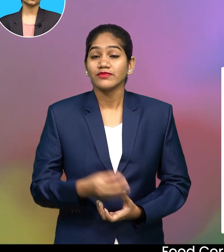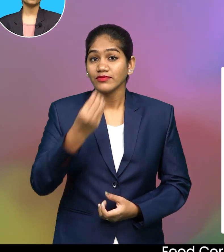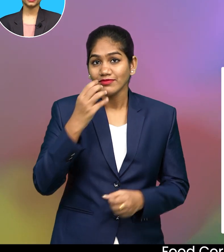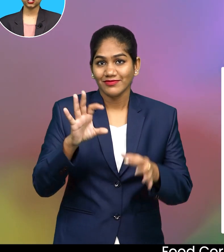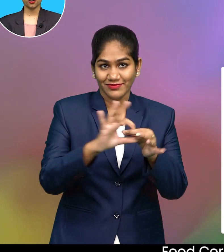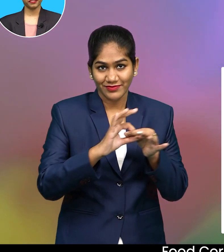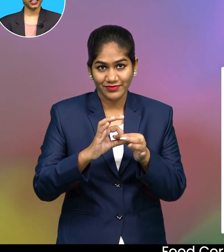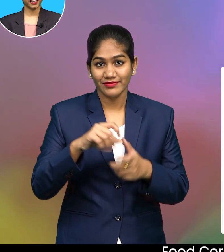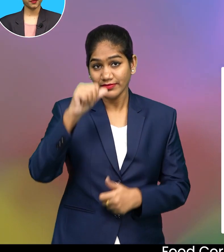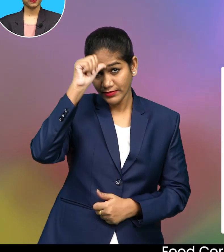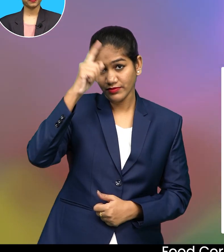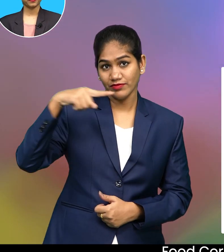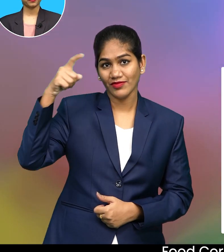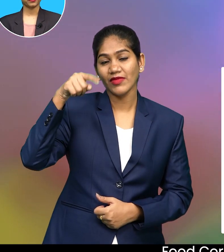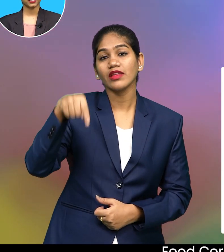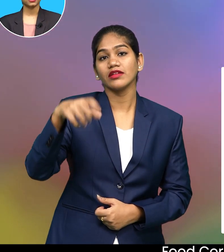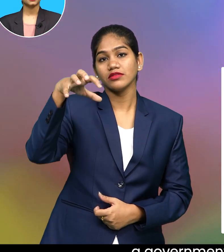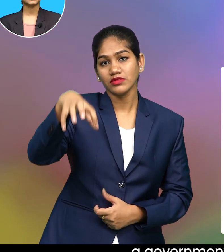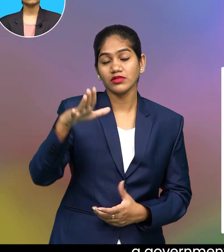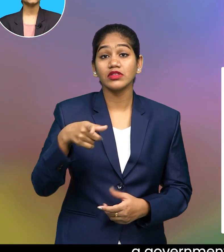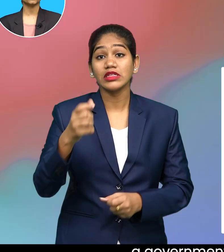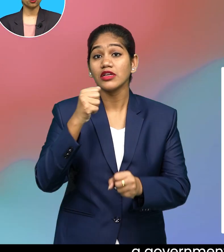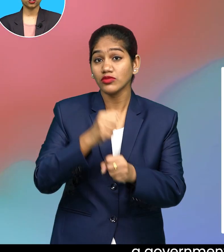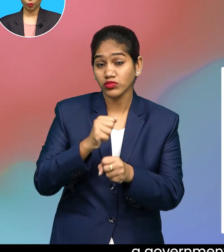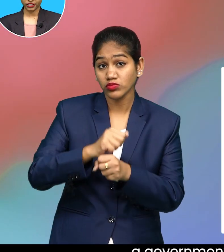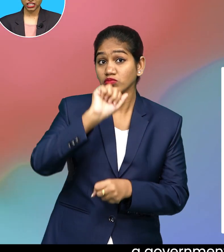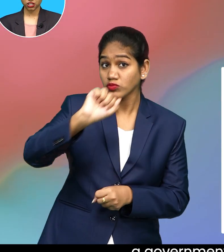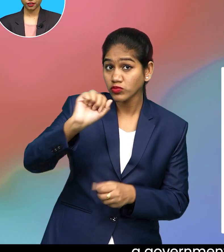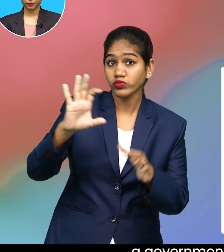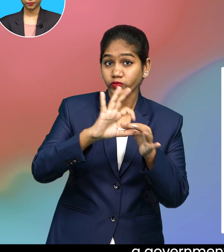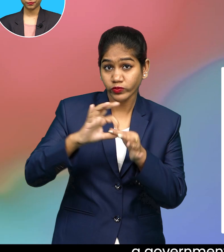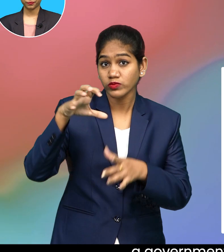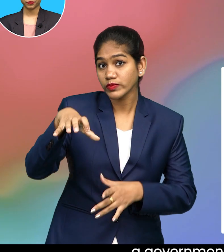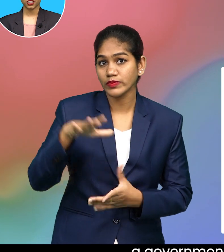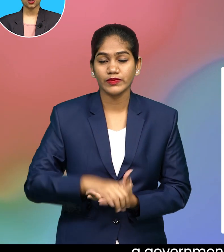Food Corporation of India, a government-owned corporation,